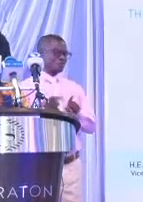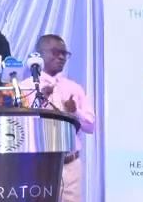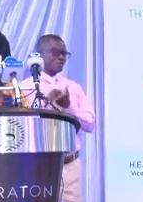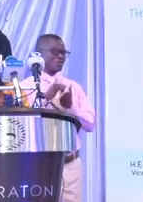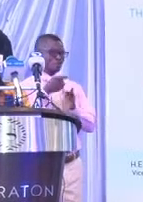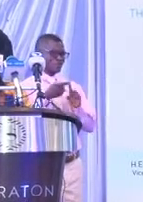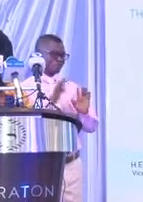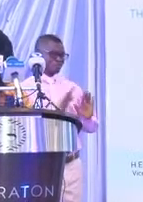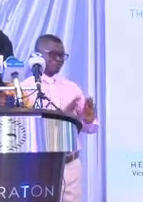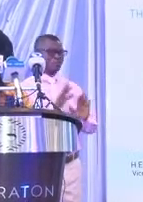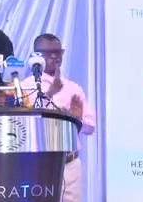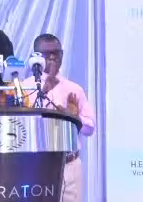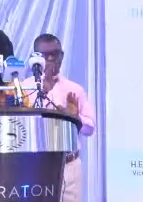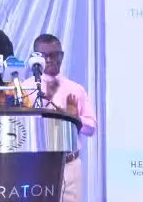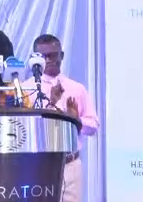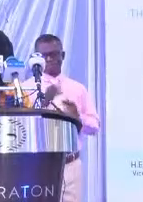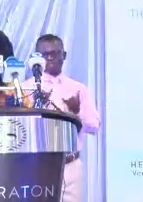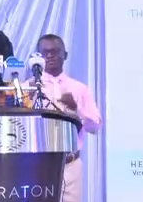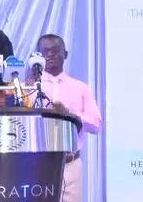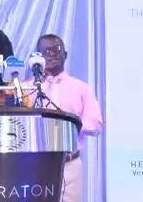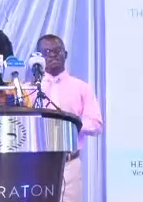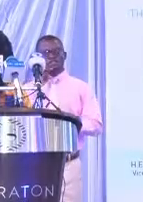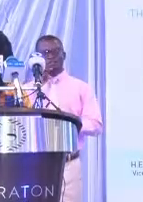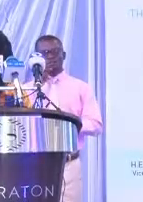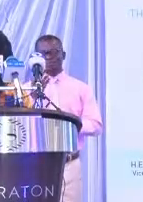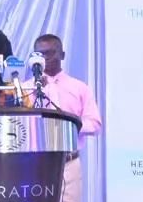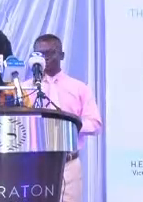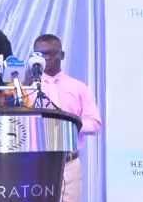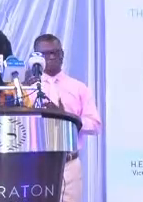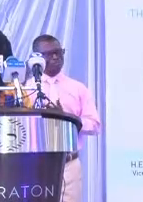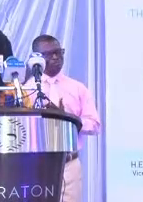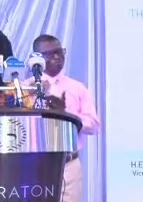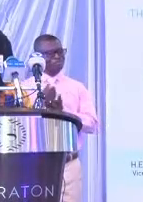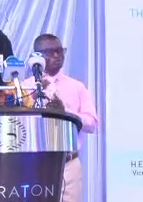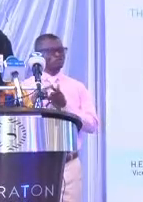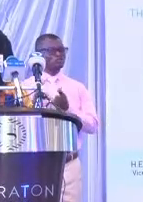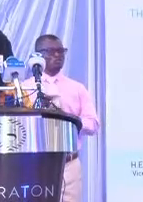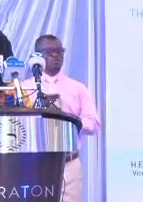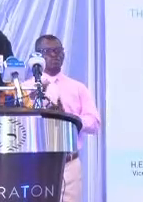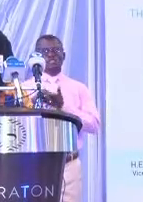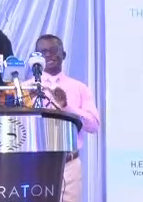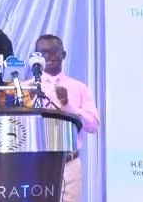States. Let's come back to Nigeria. It is no news to us that the agency